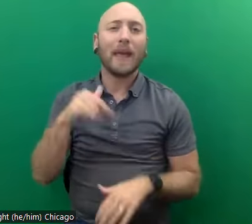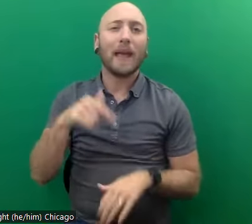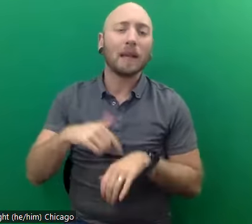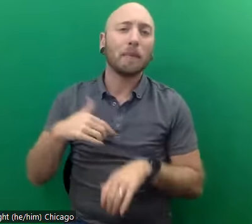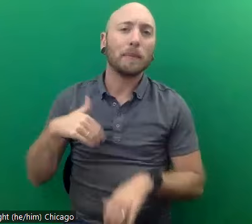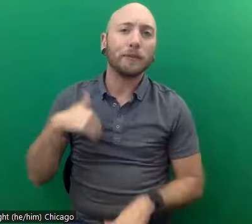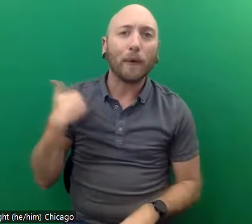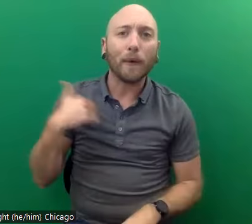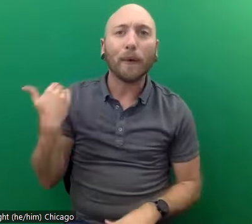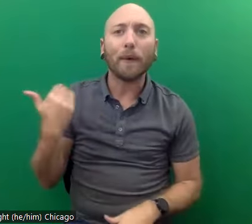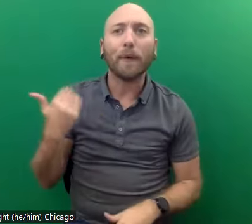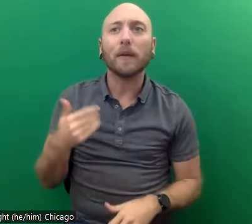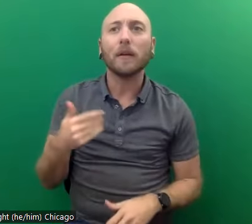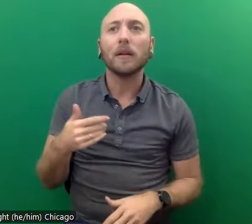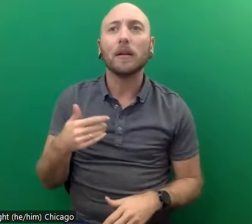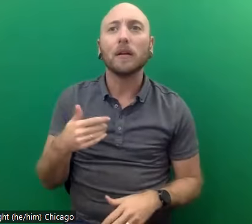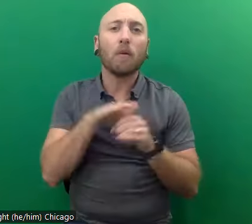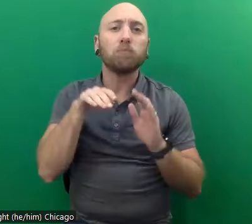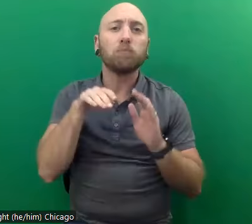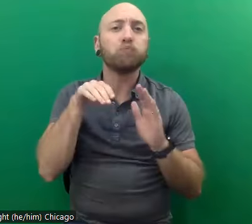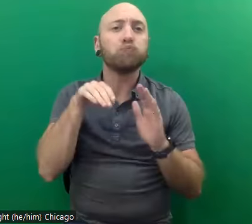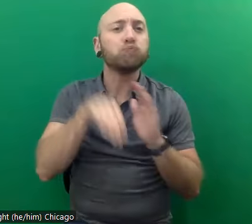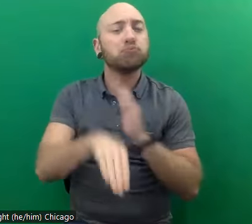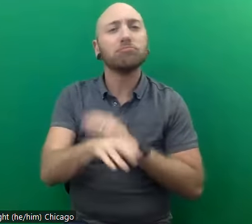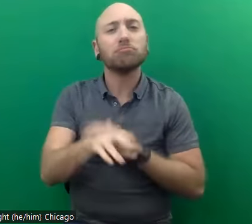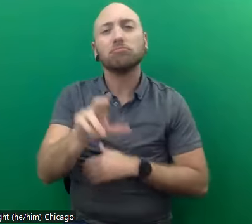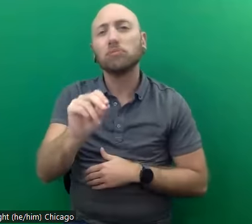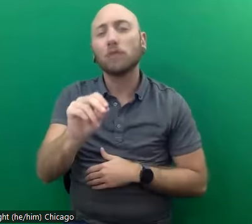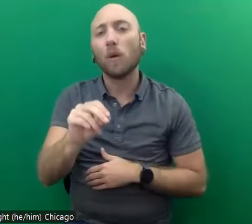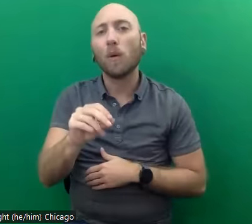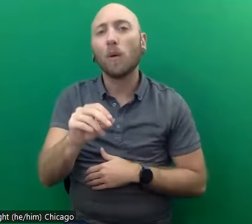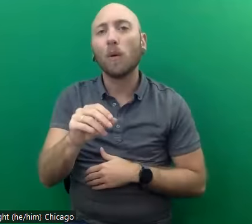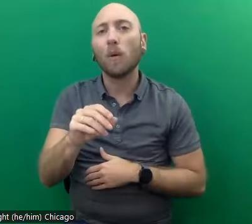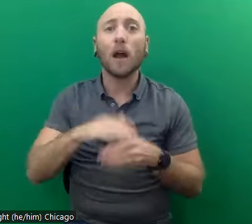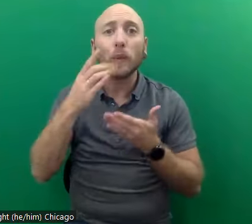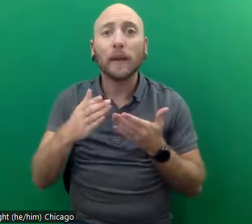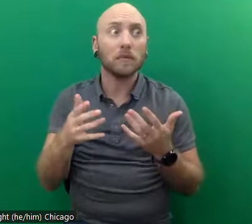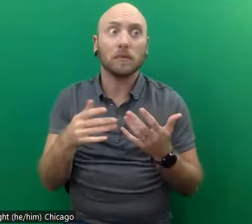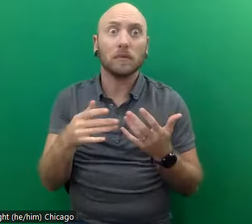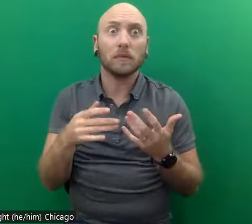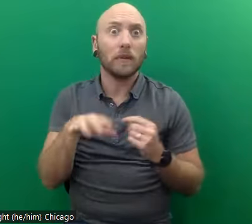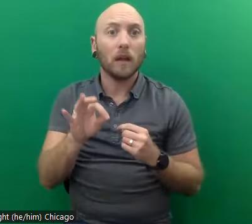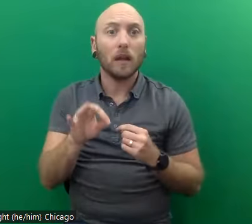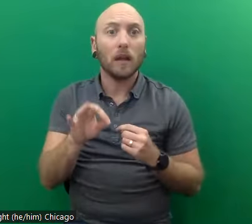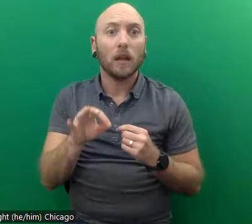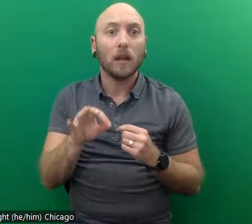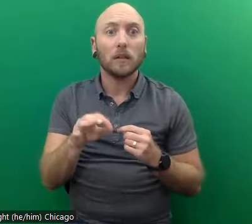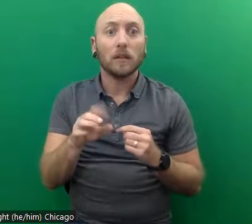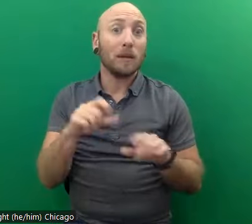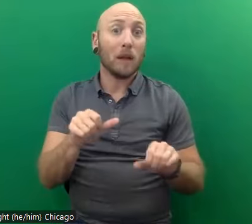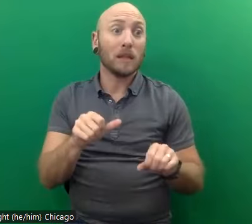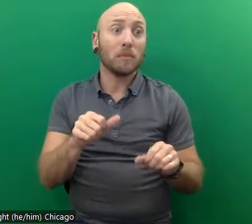that point. But here and there, I would make a drink whenever I could, and just to get outside of